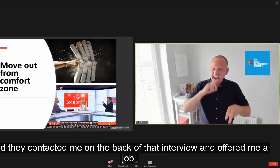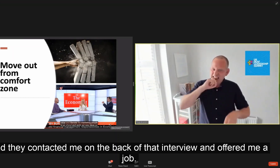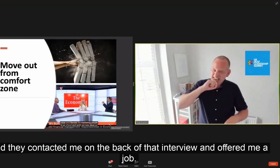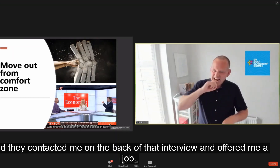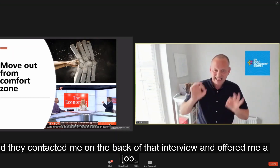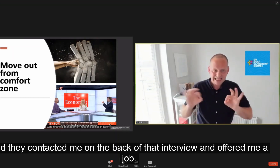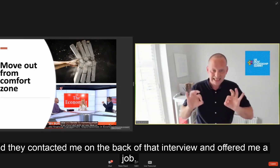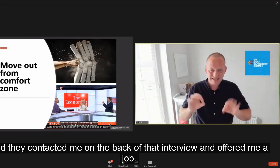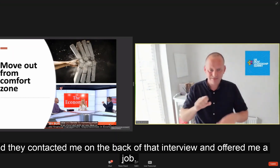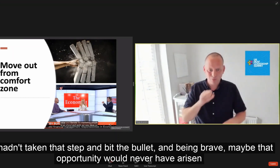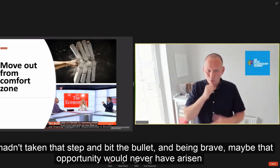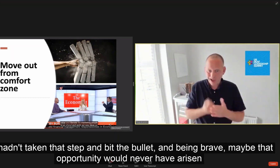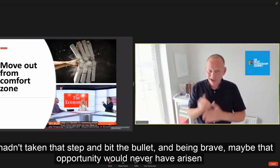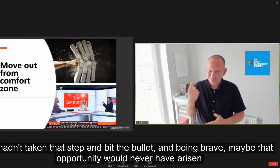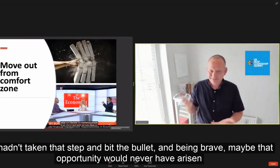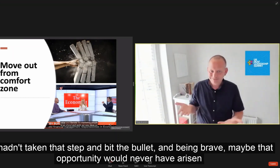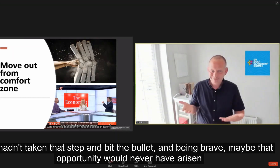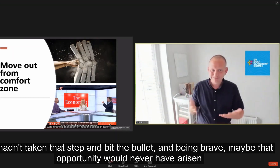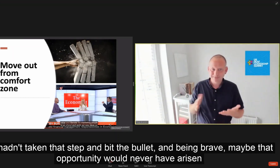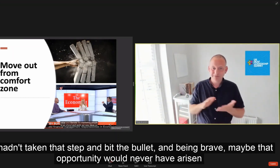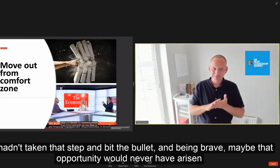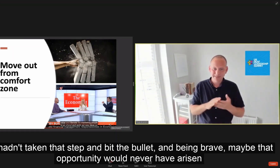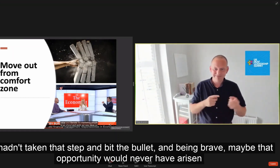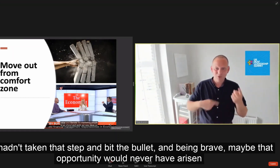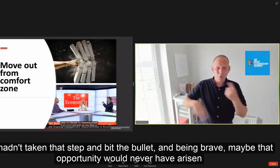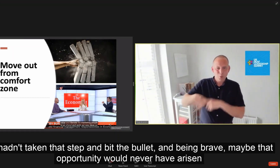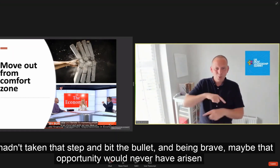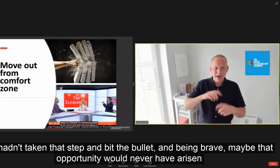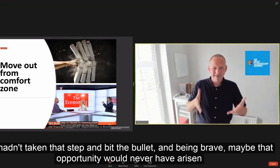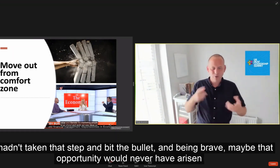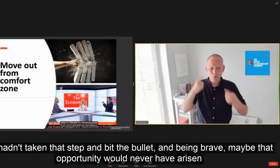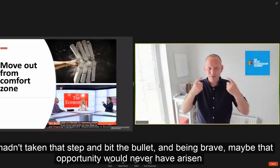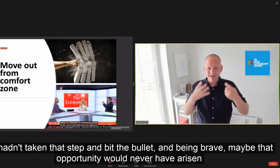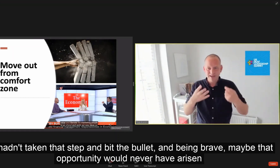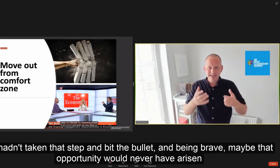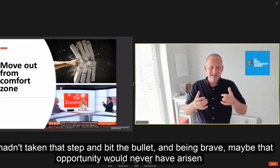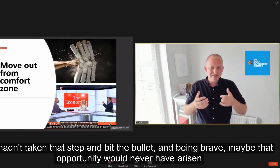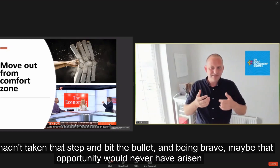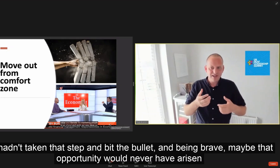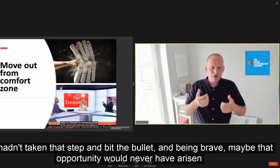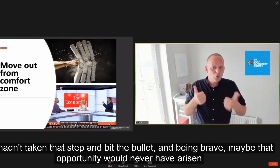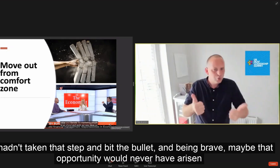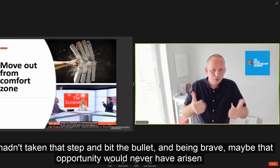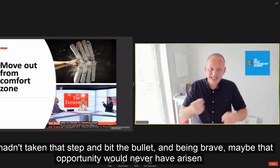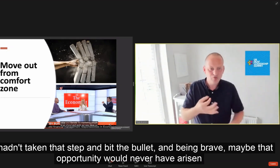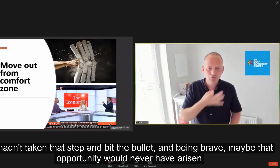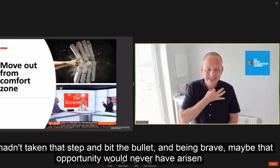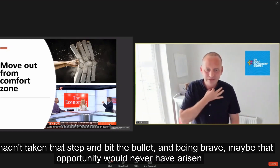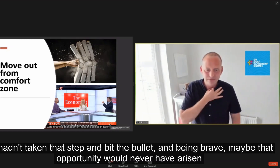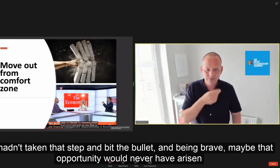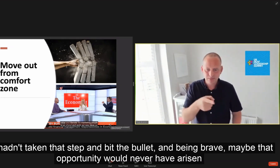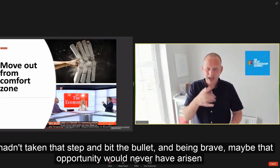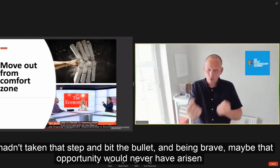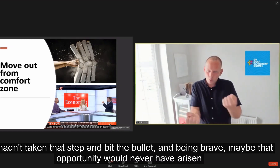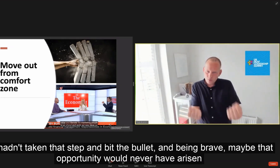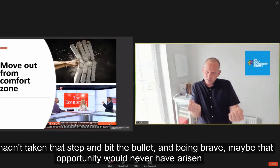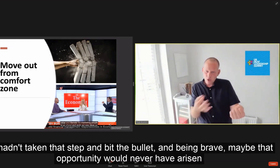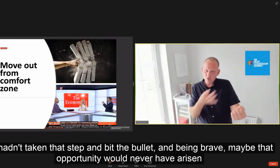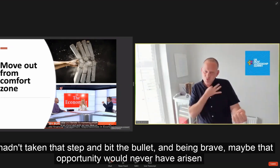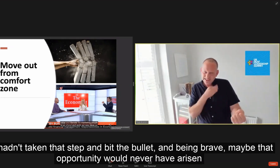a job. And if I hadn't have taken that step and bit the bullet and been brave, maybe that opportunity would never have arisen. And